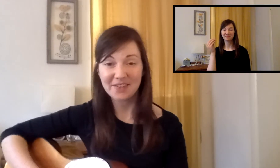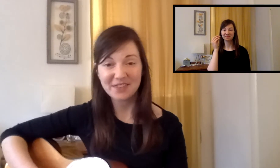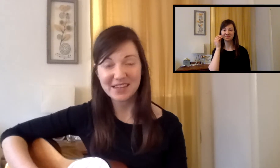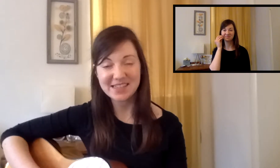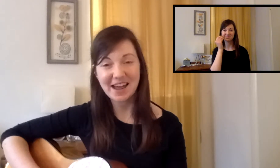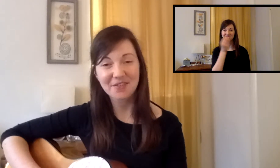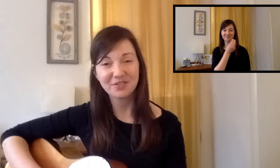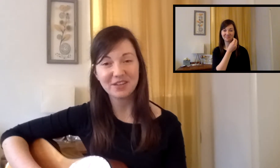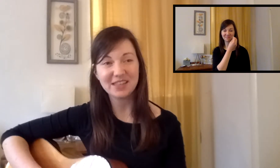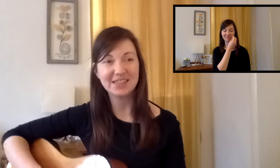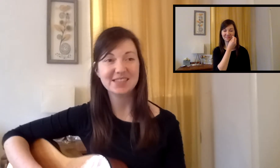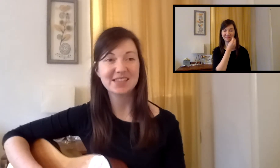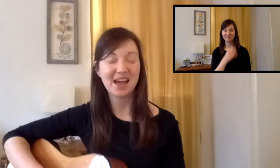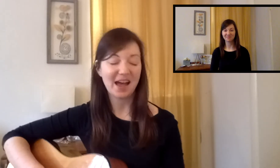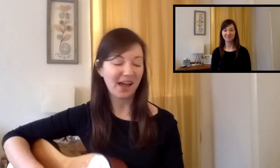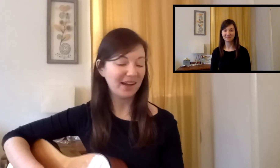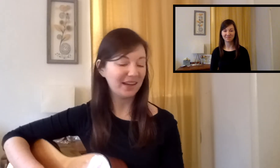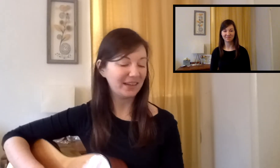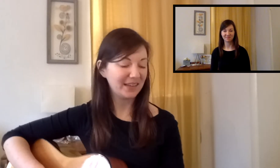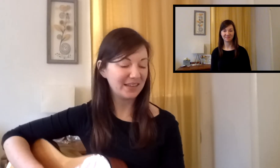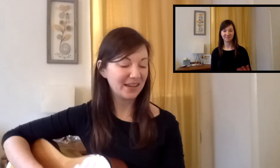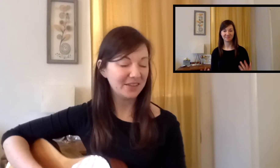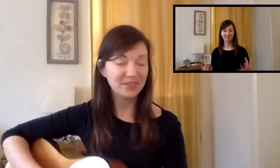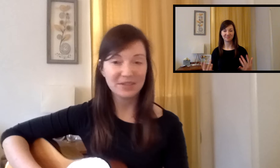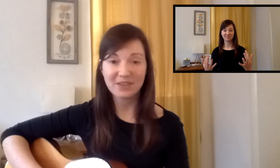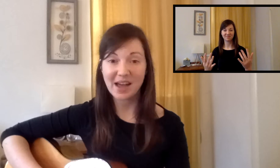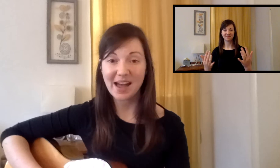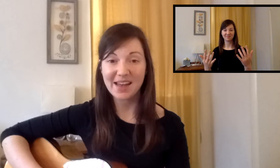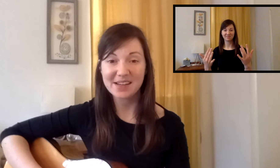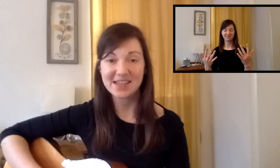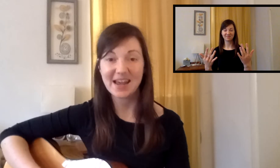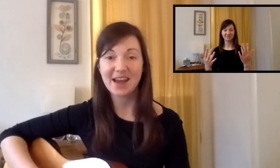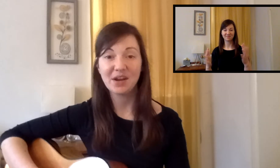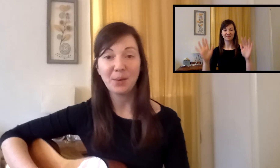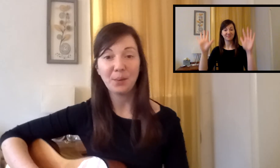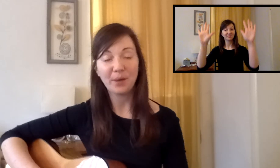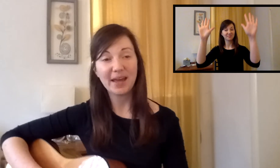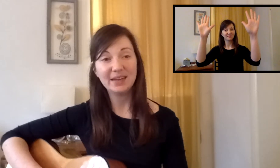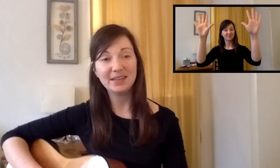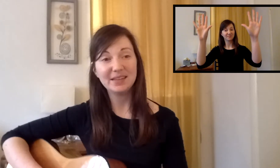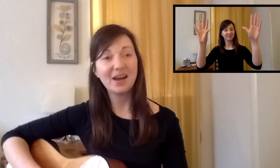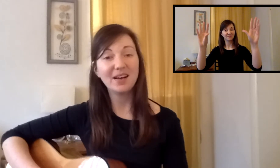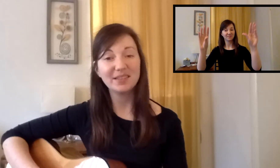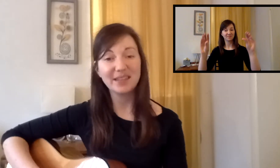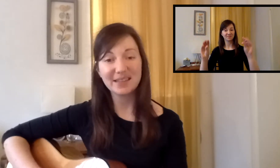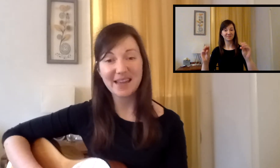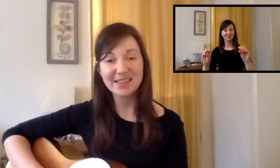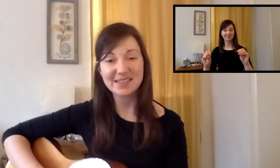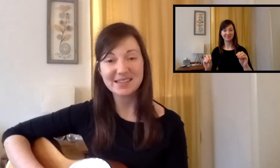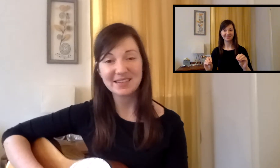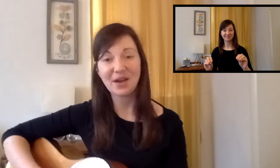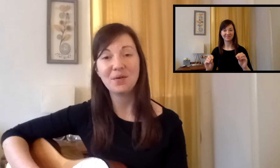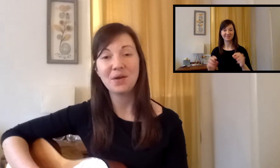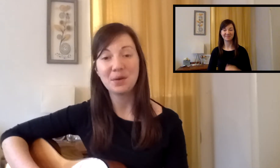the daffodils, I love the fireside when all the lights are low.